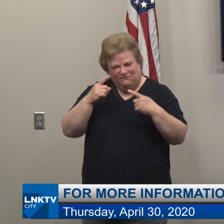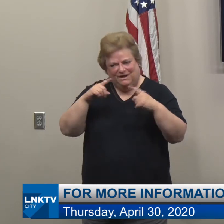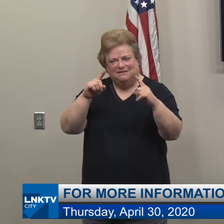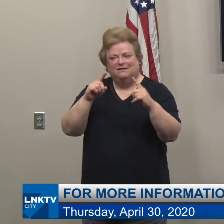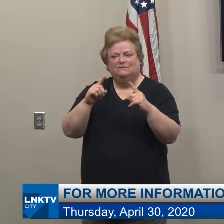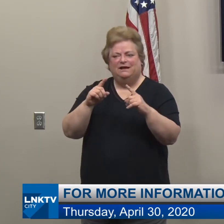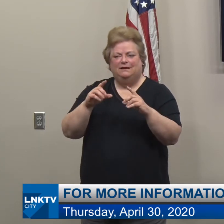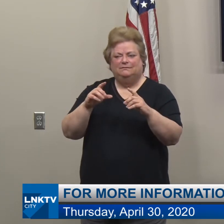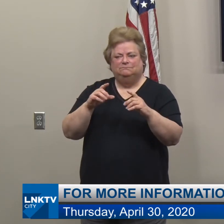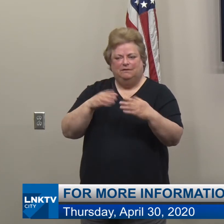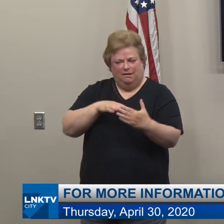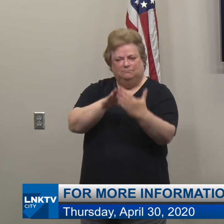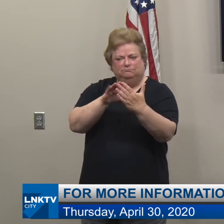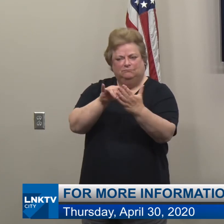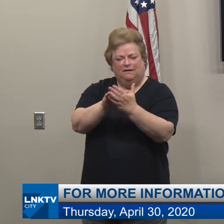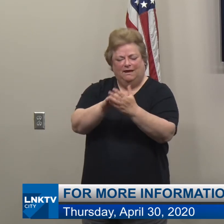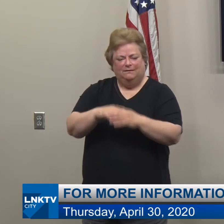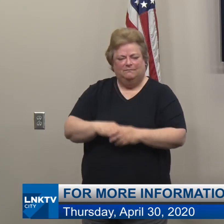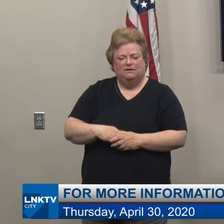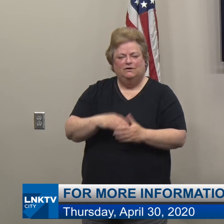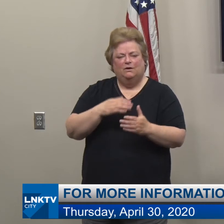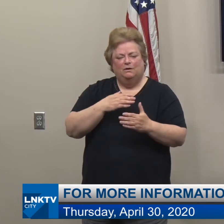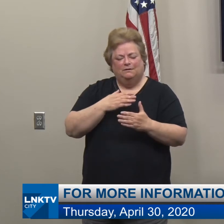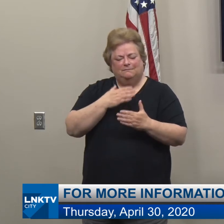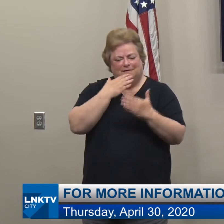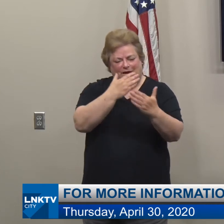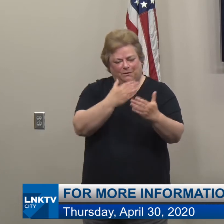that, I appreciate very much the opportunity to be here. Thank you.